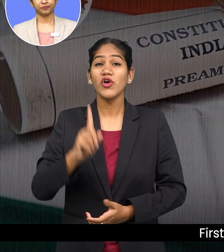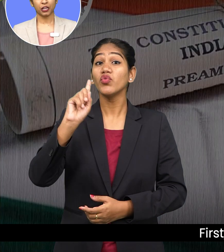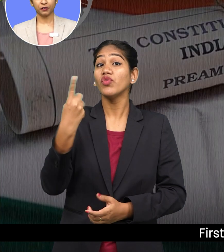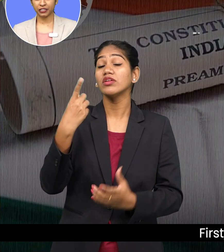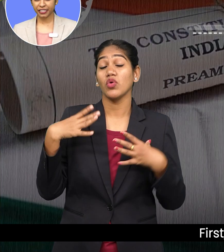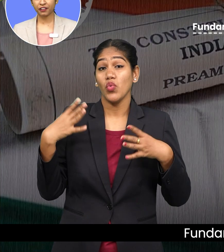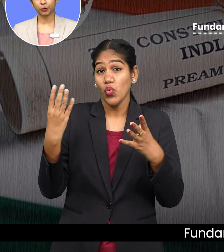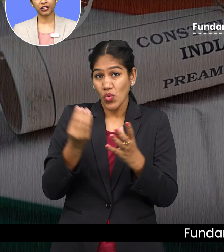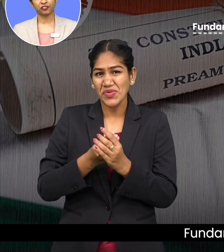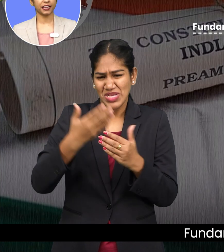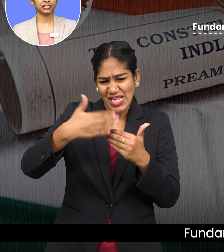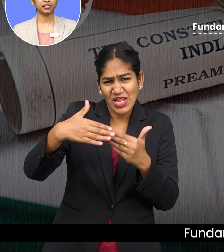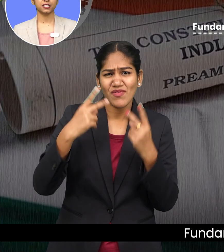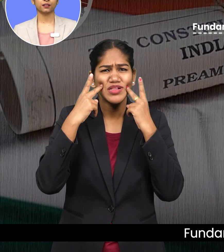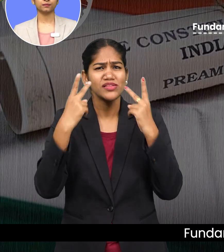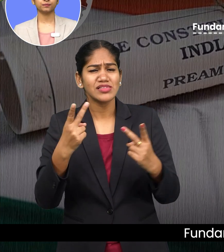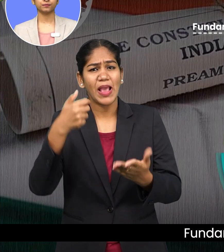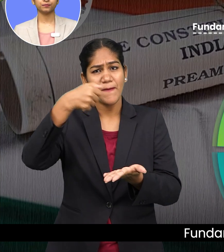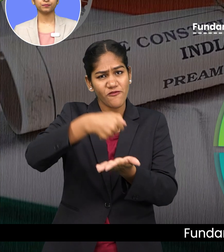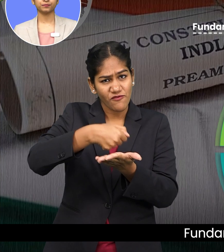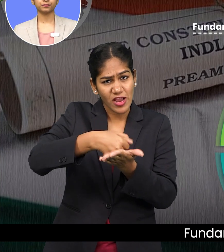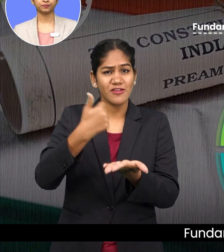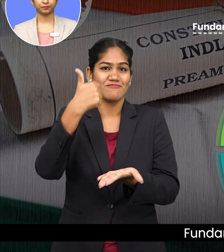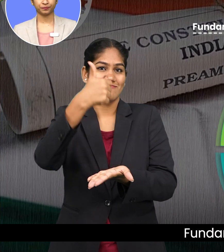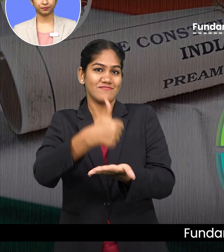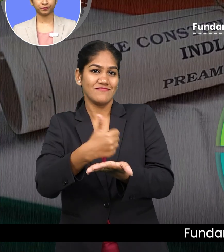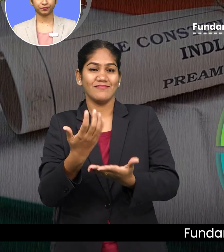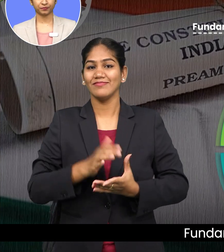First, we will see fundamental rights.